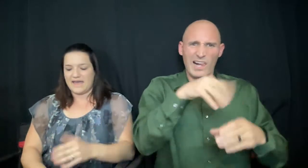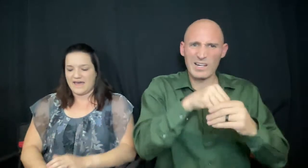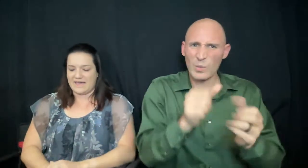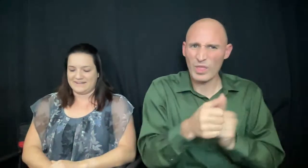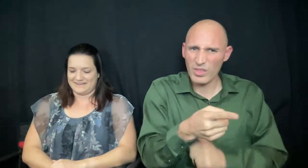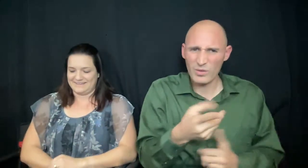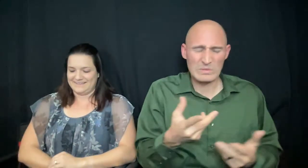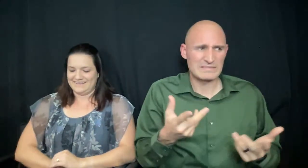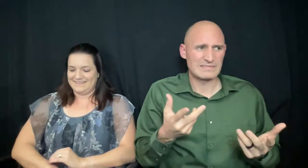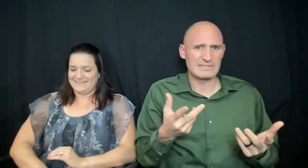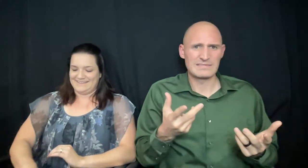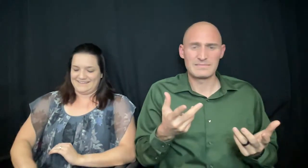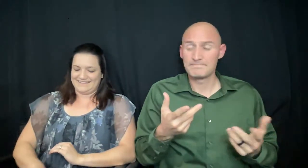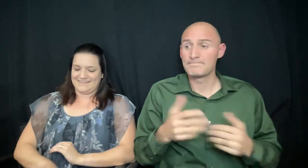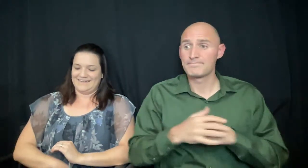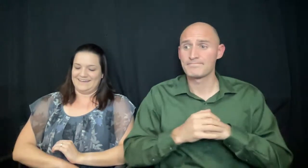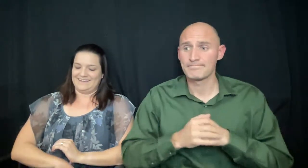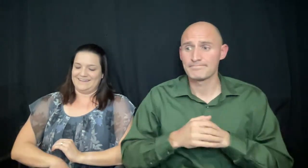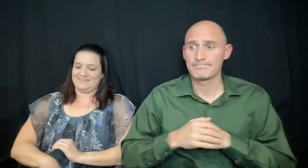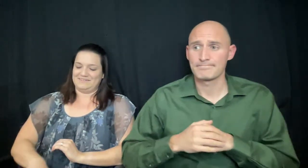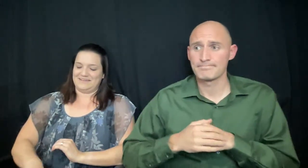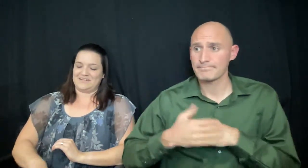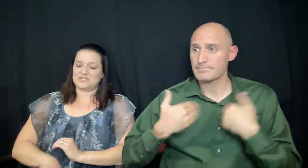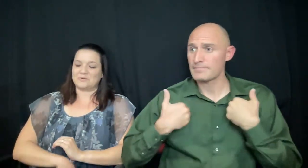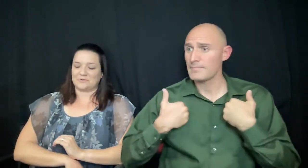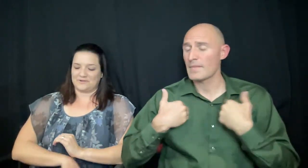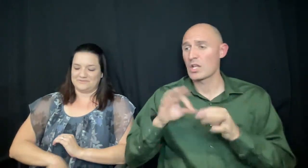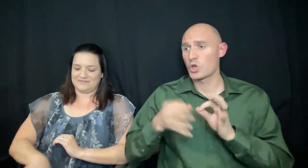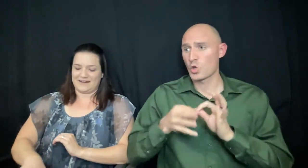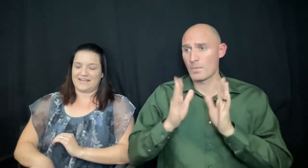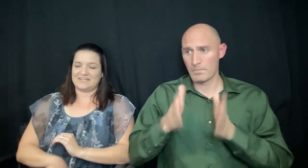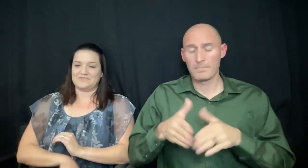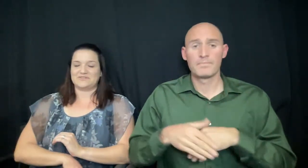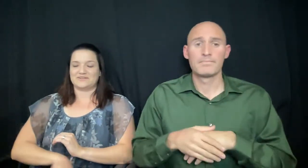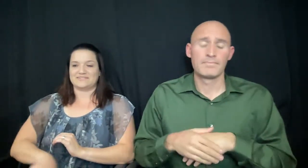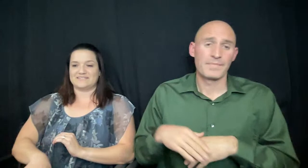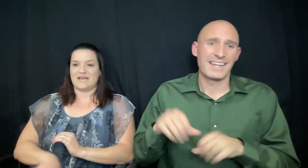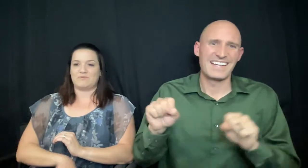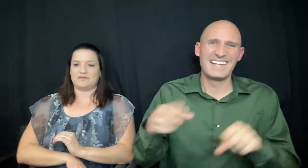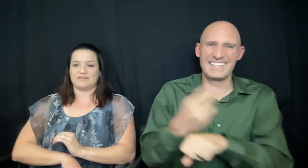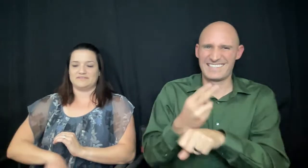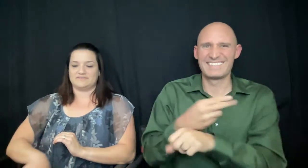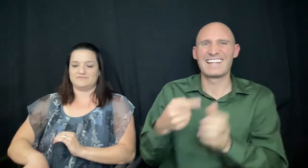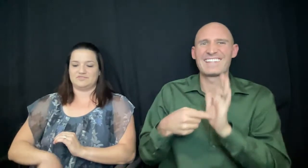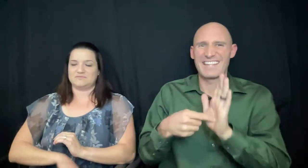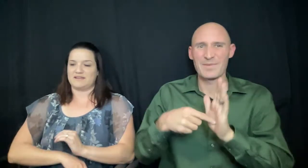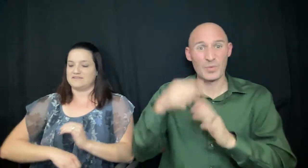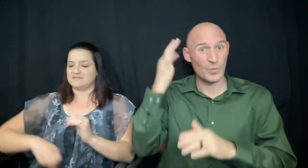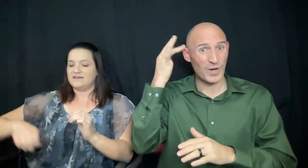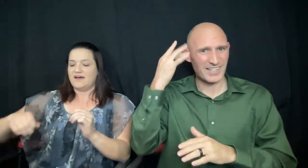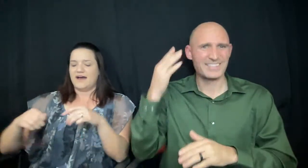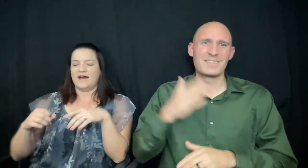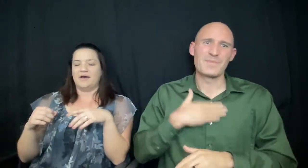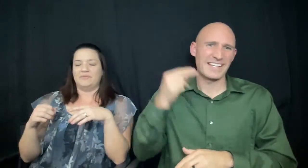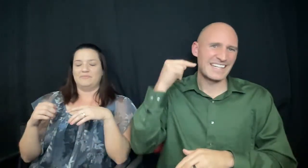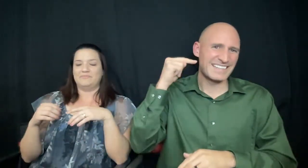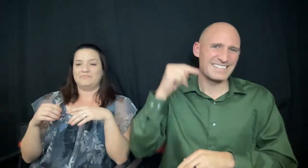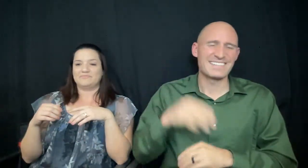had an interpreter, and I can use her as an example because she's my niece.